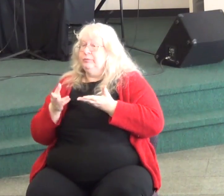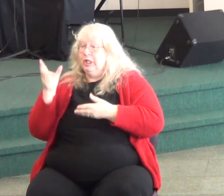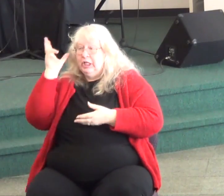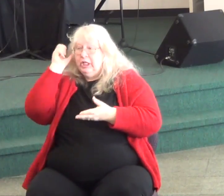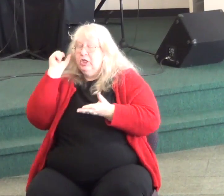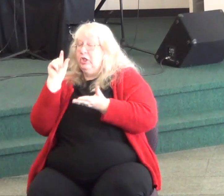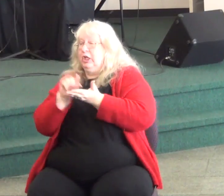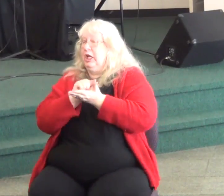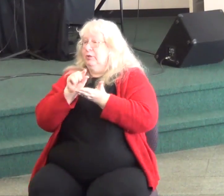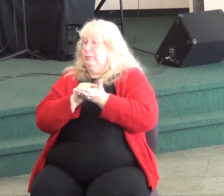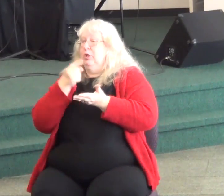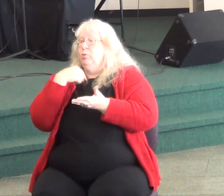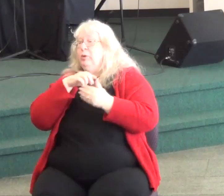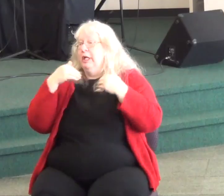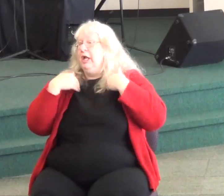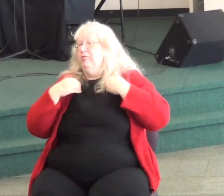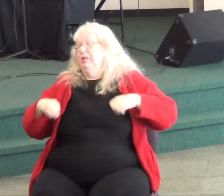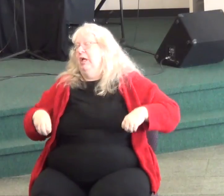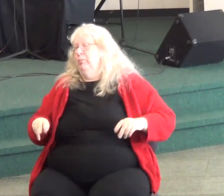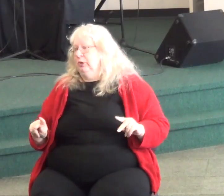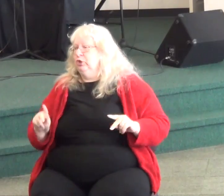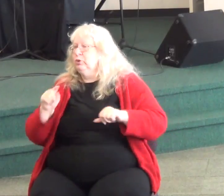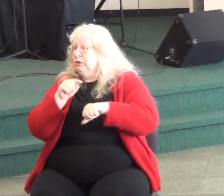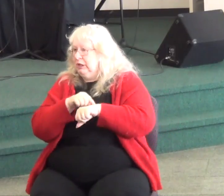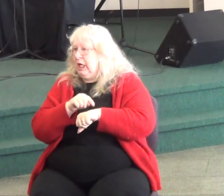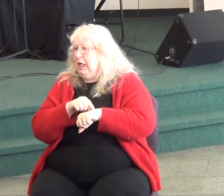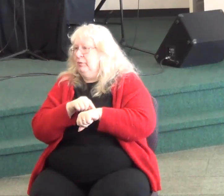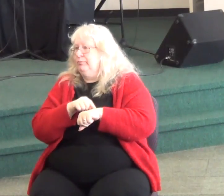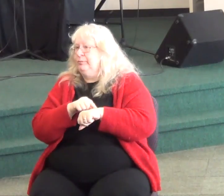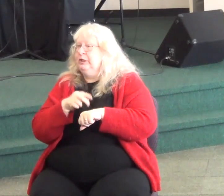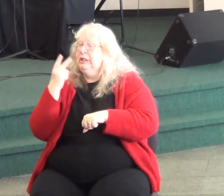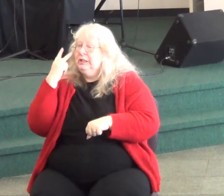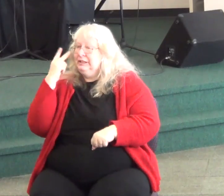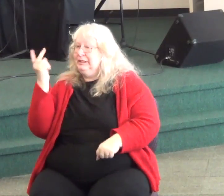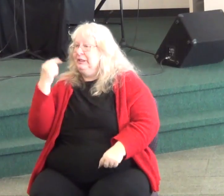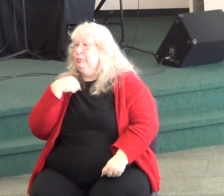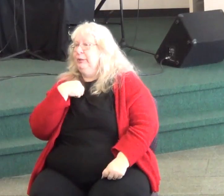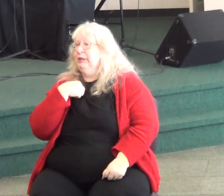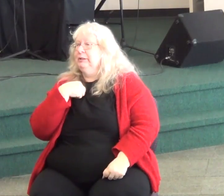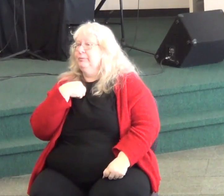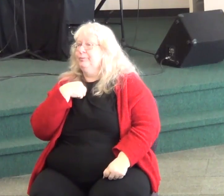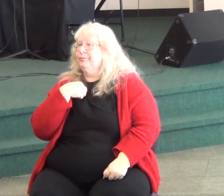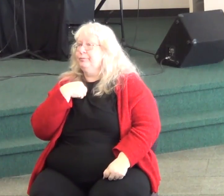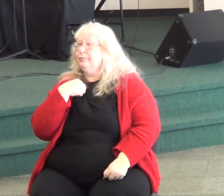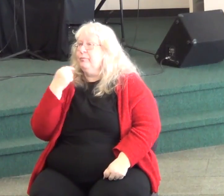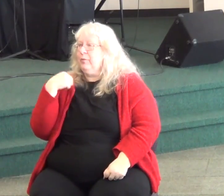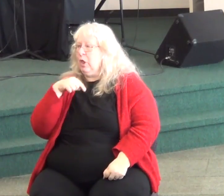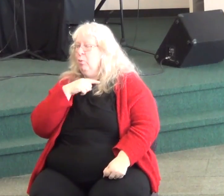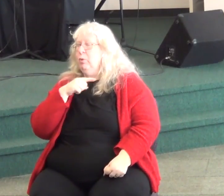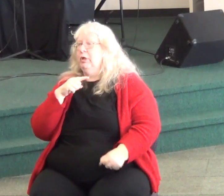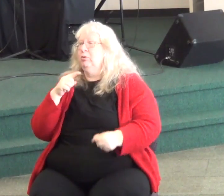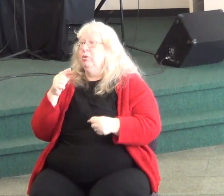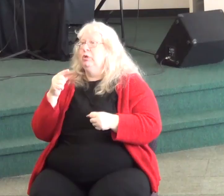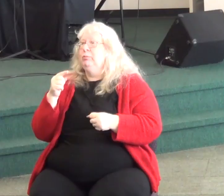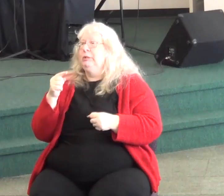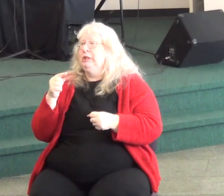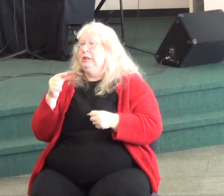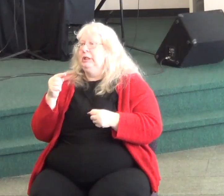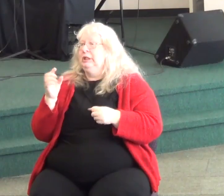an opportune time. Please come and see me, and we'll get you hooked up with their phone numbers, and you